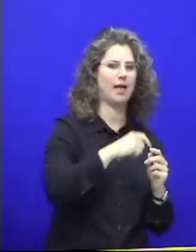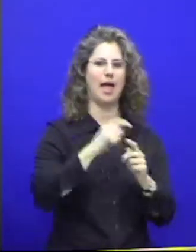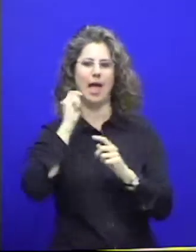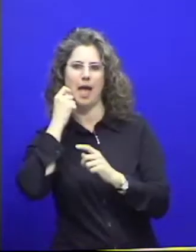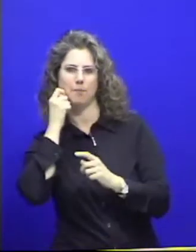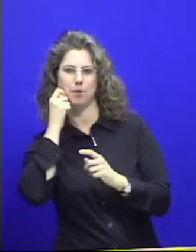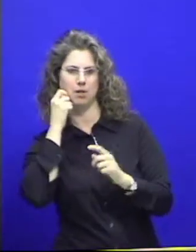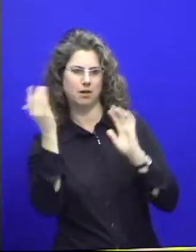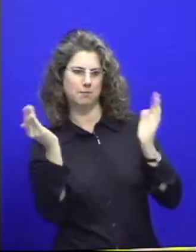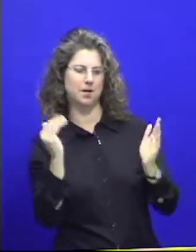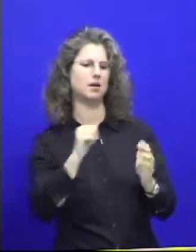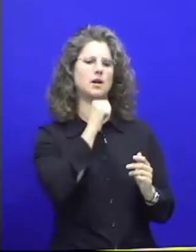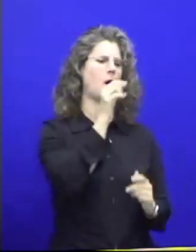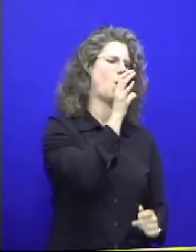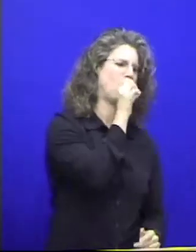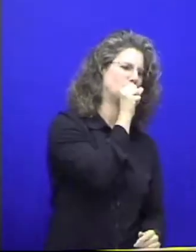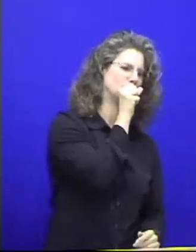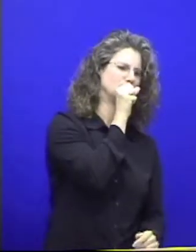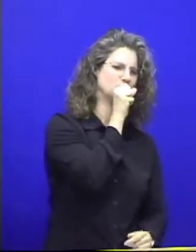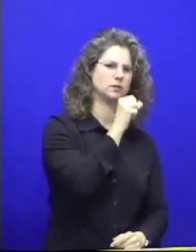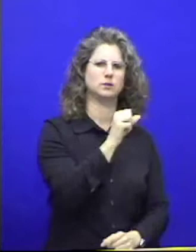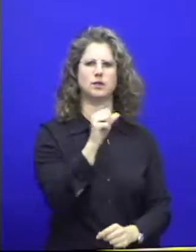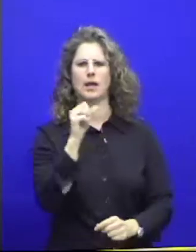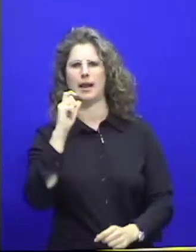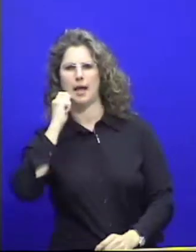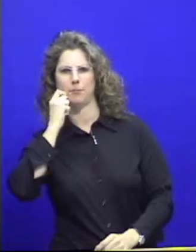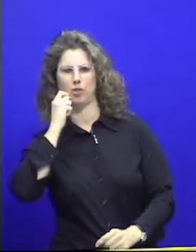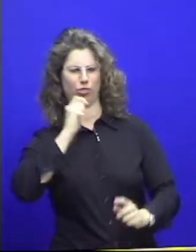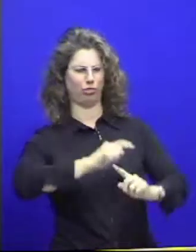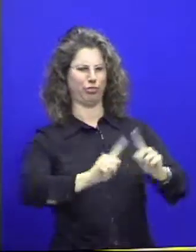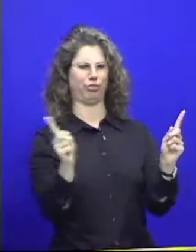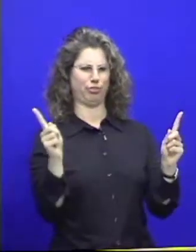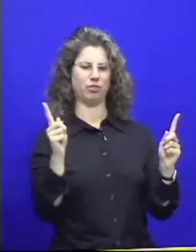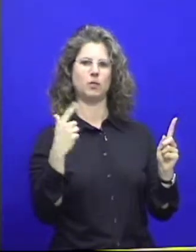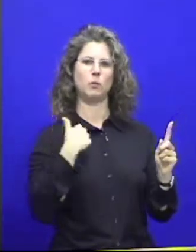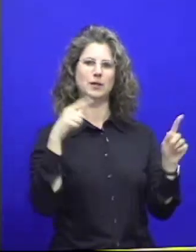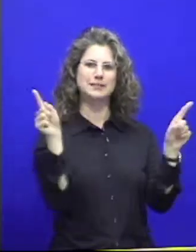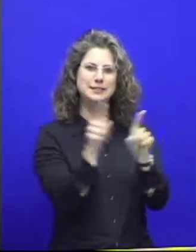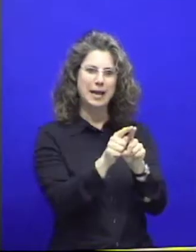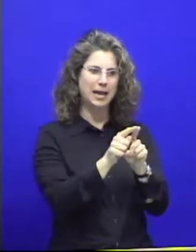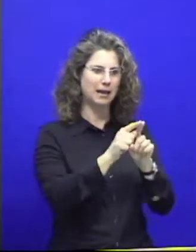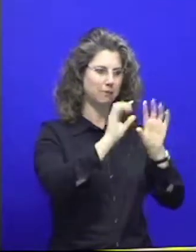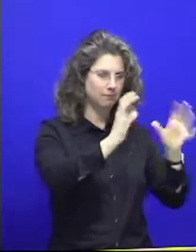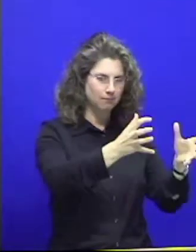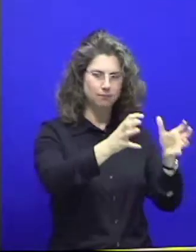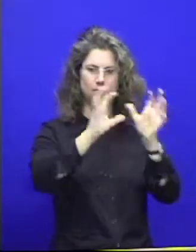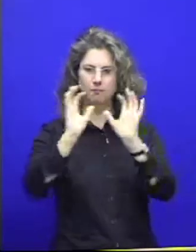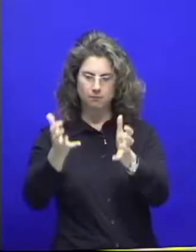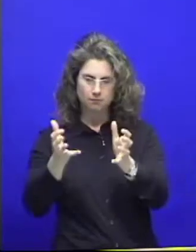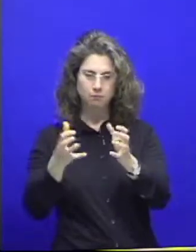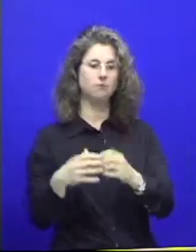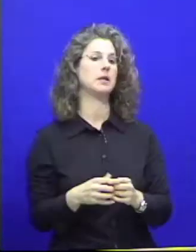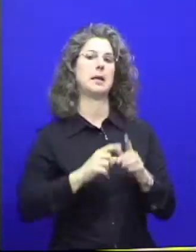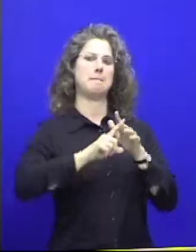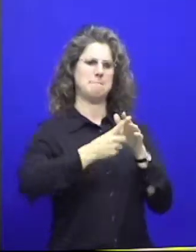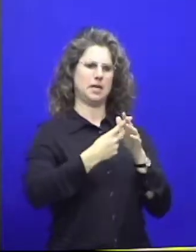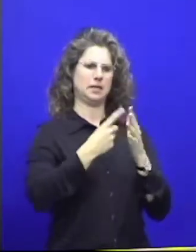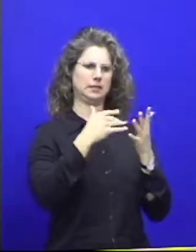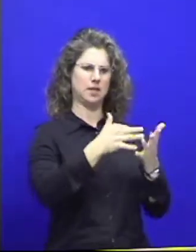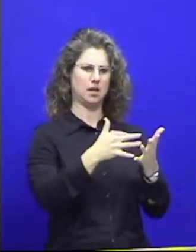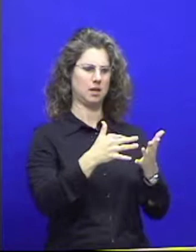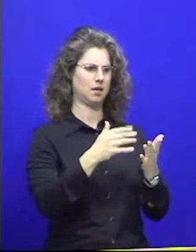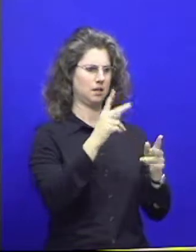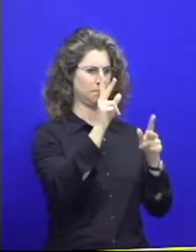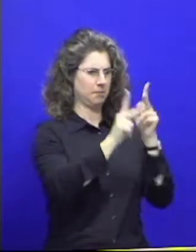not apples with oranges. That's the same thing here. We want to be sure that at the beginning of the study, the patients in